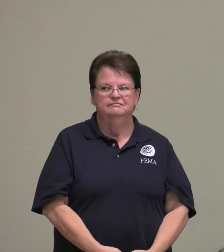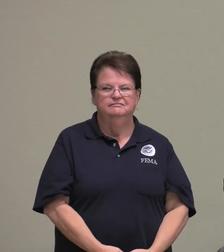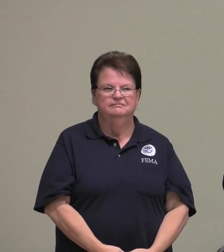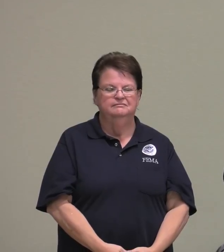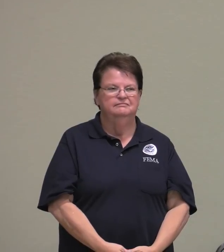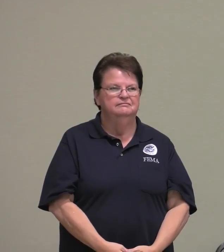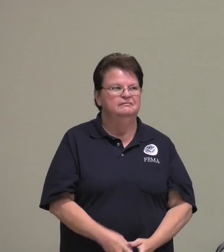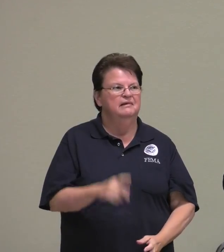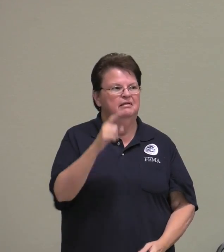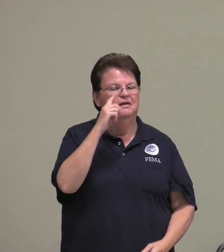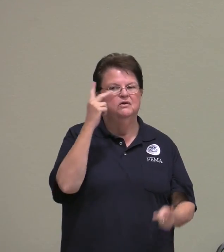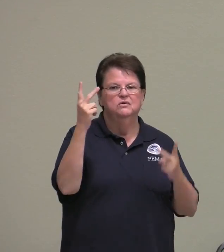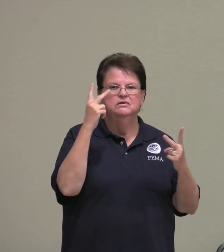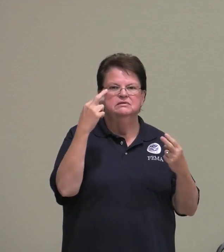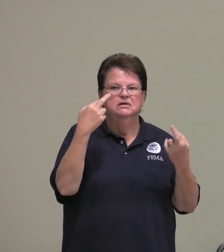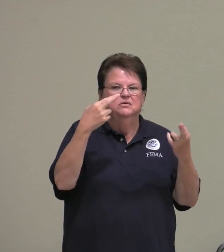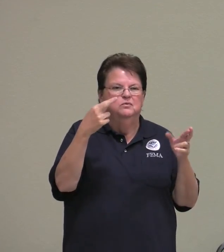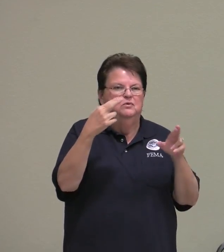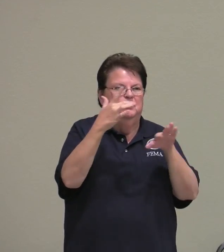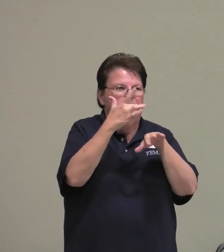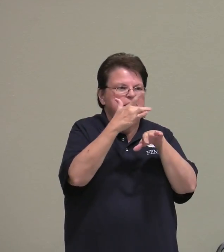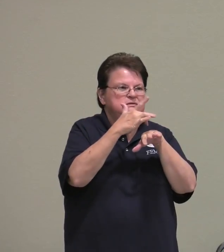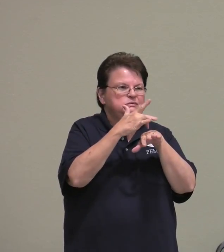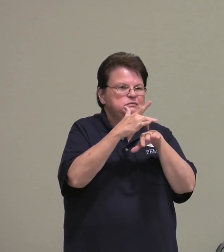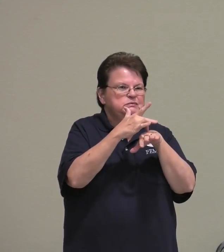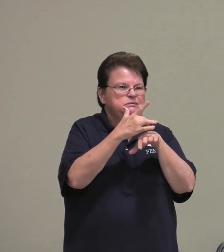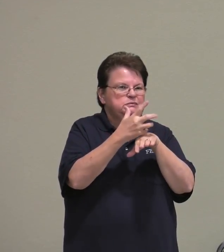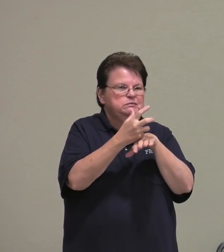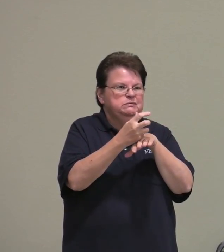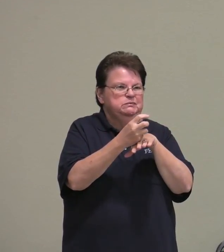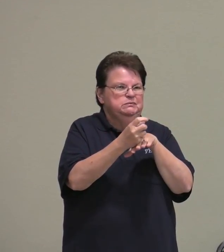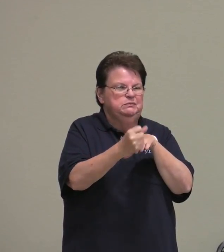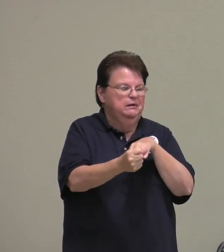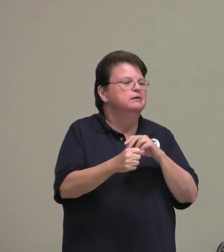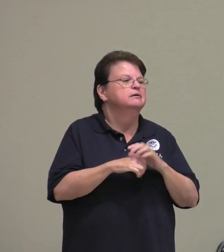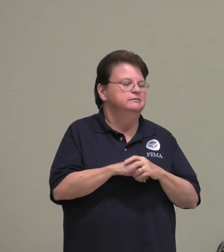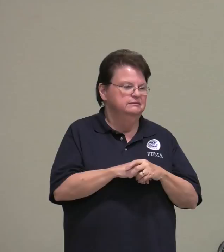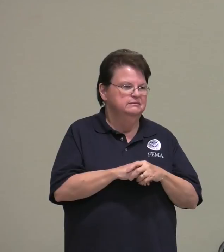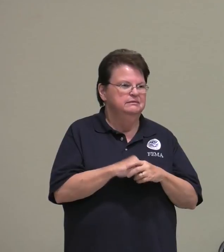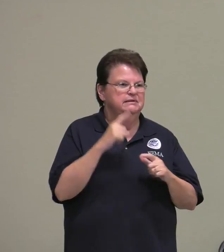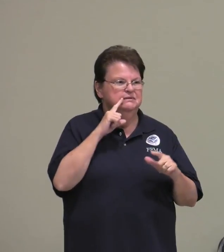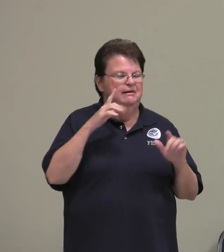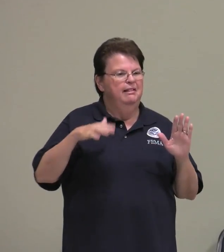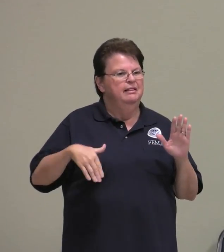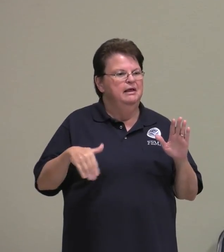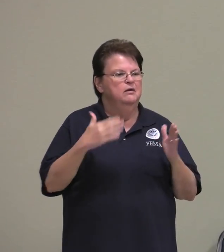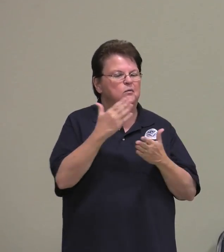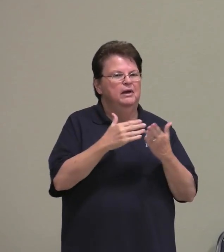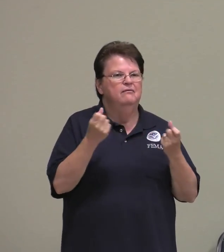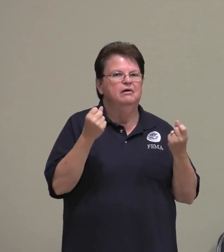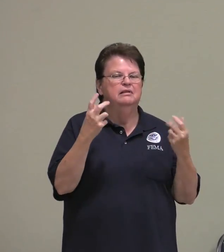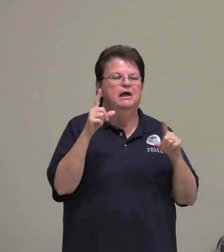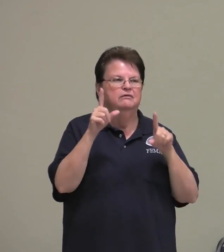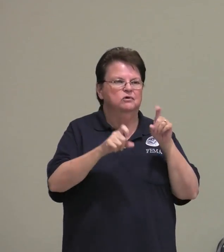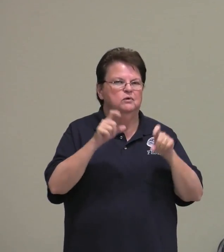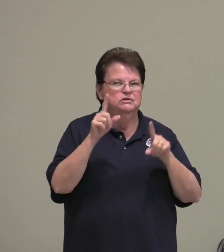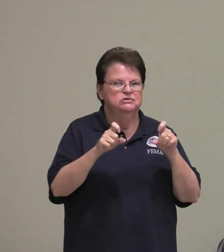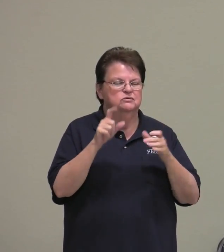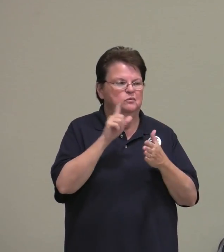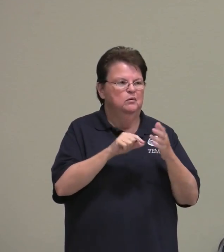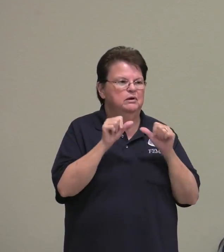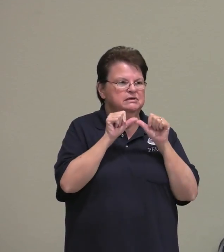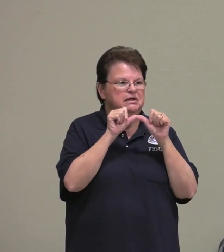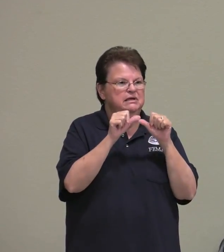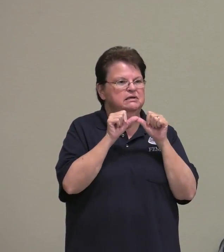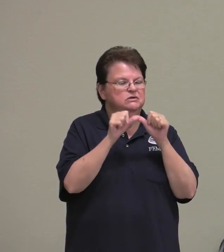I think you can see that the room is starting to dwindle and we recognize that it's beginning to get late and we have gotten a lot of questions so we want